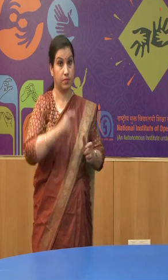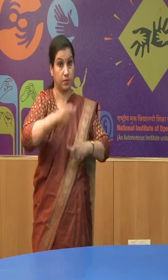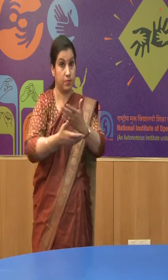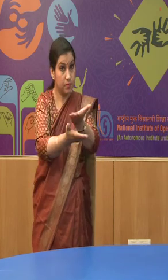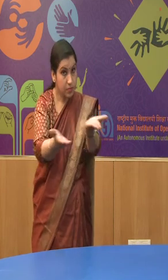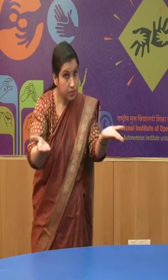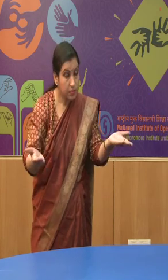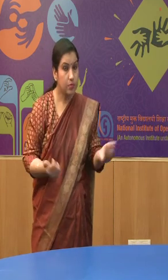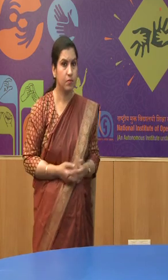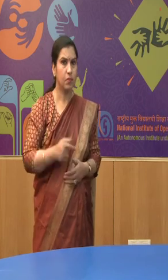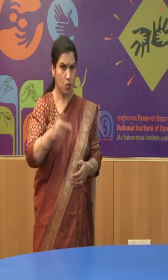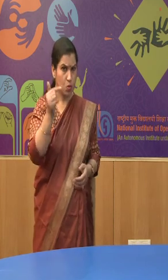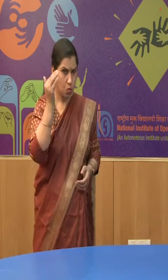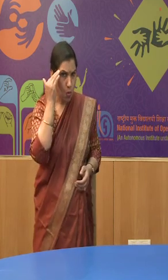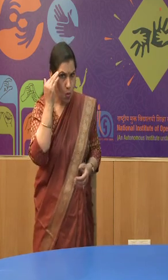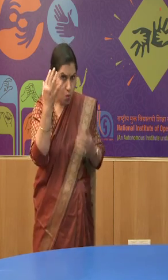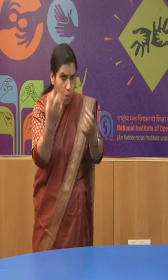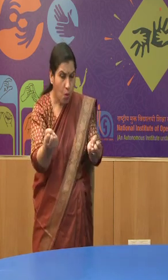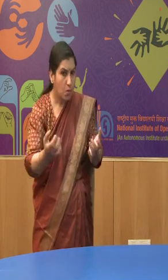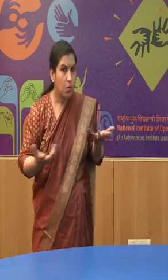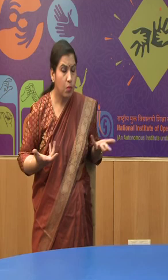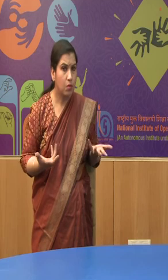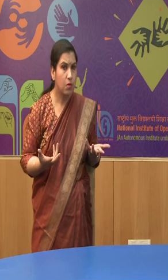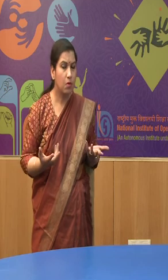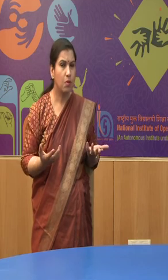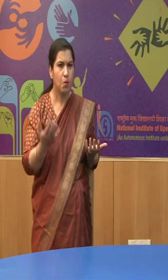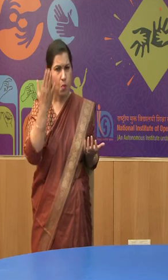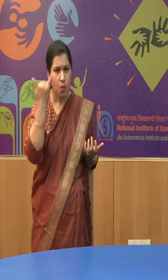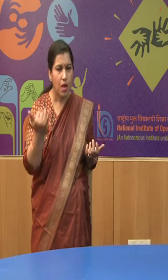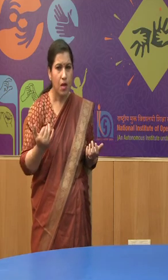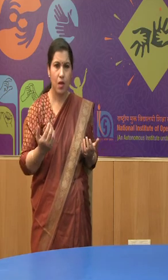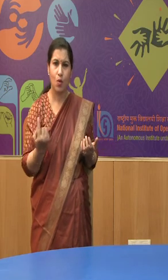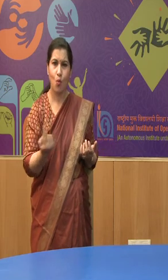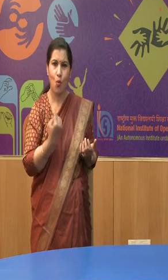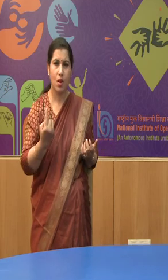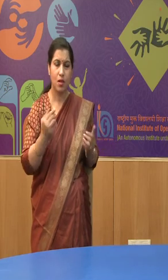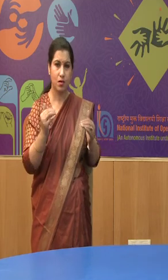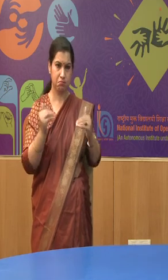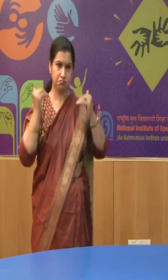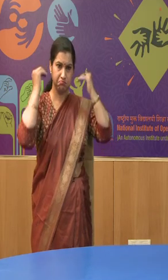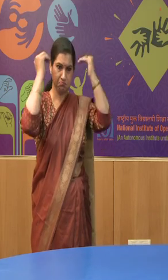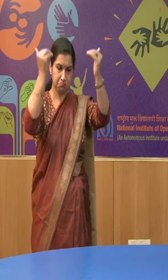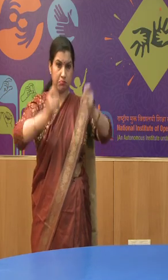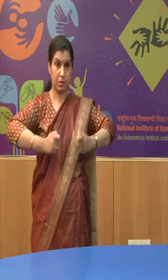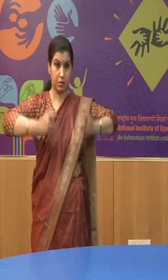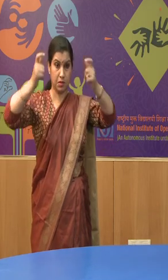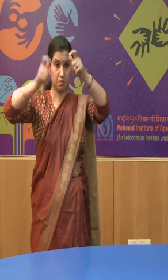Learners, do you want to know why only upper classes of society were allowed to